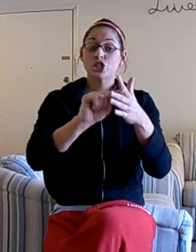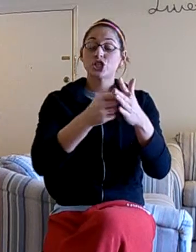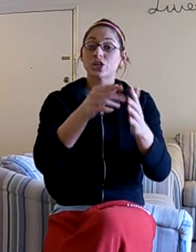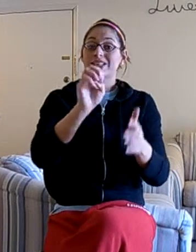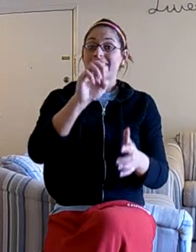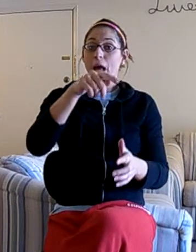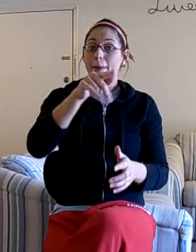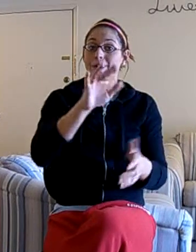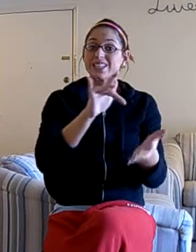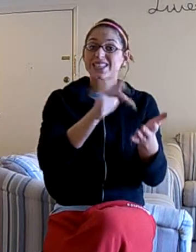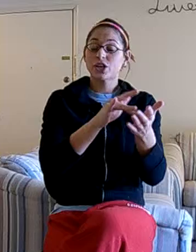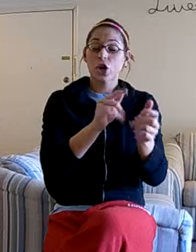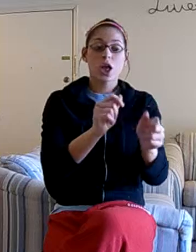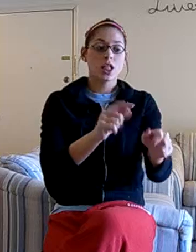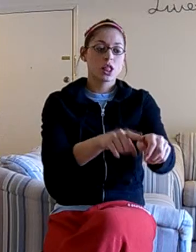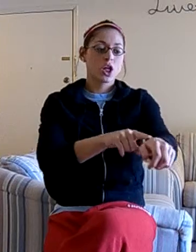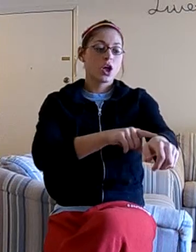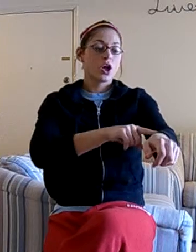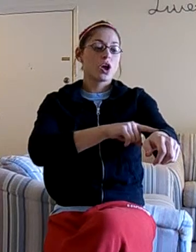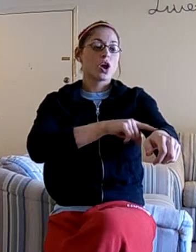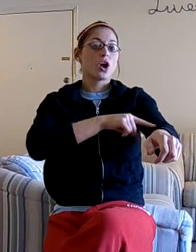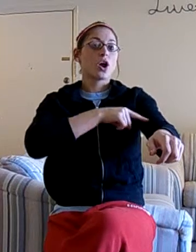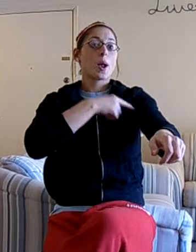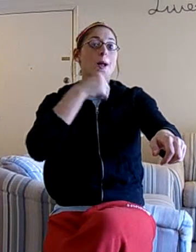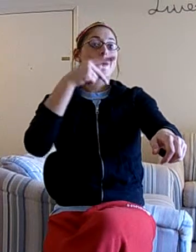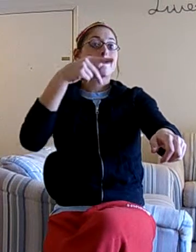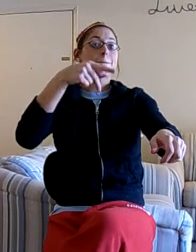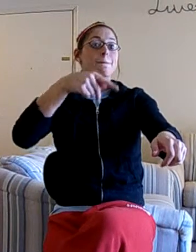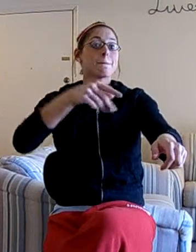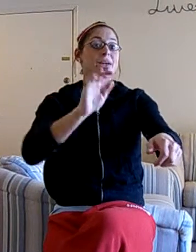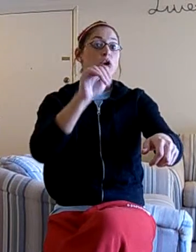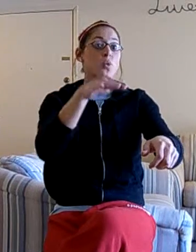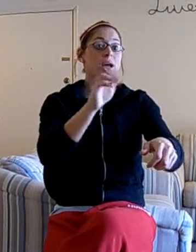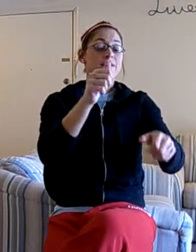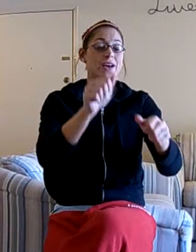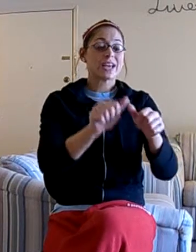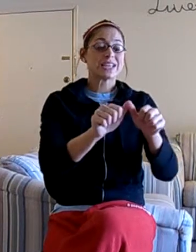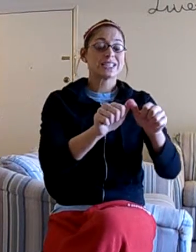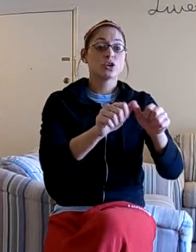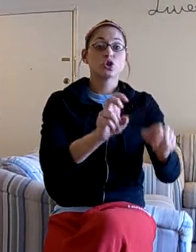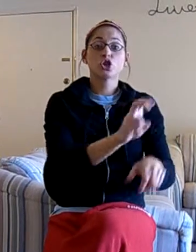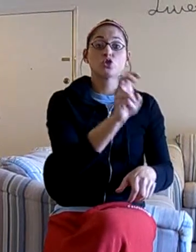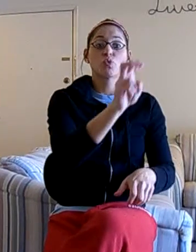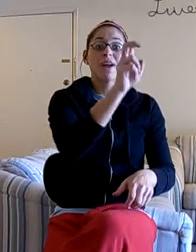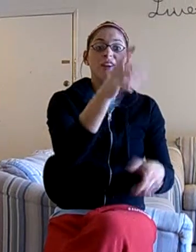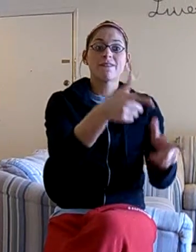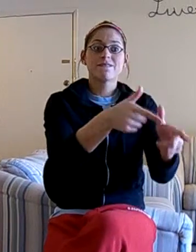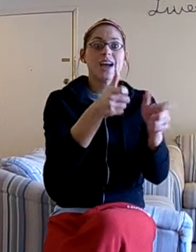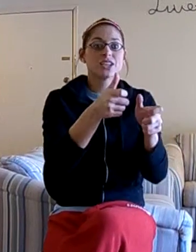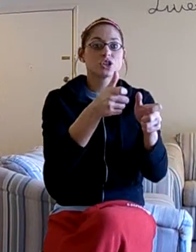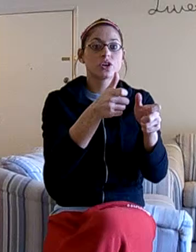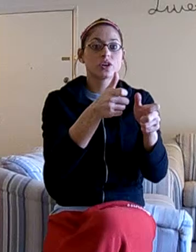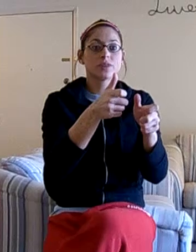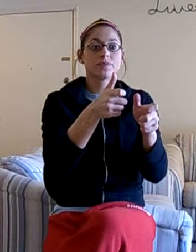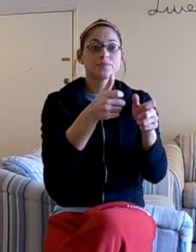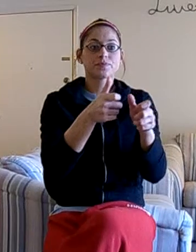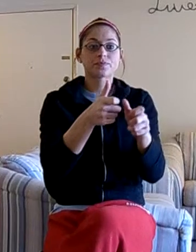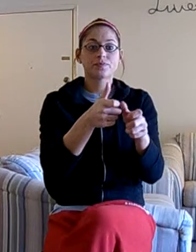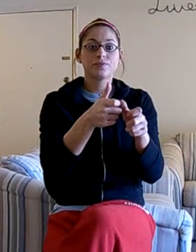longer it goes, the P wave continues to travel faster. And as time goes